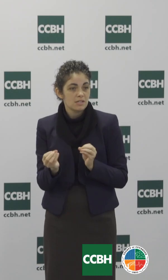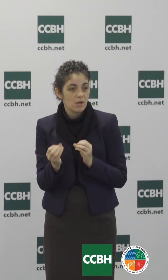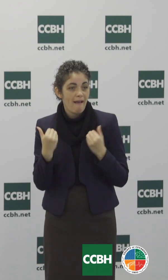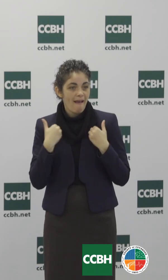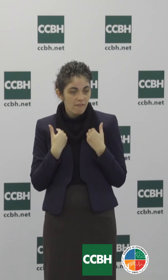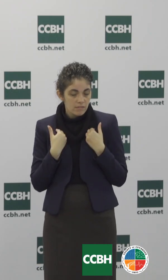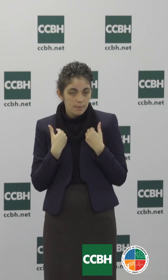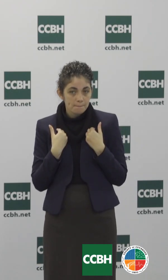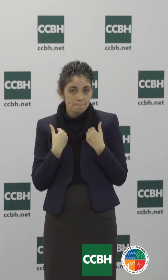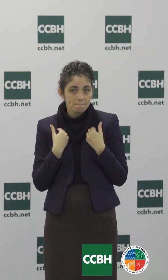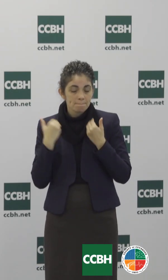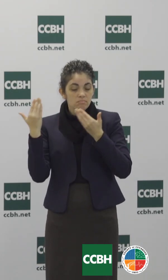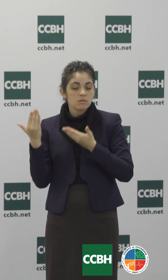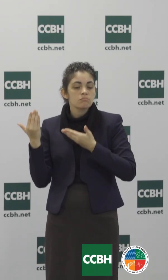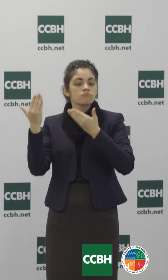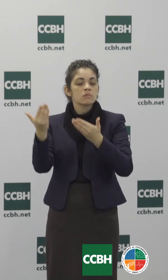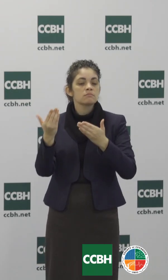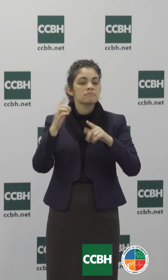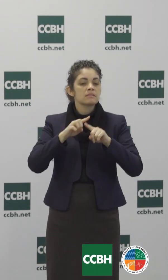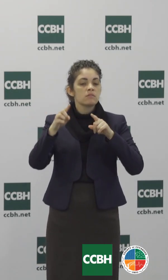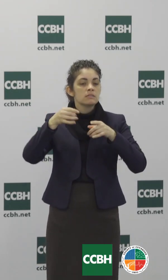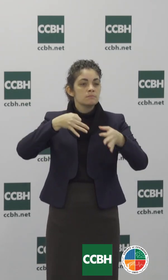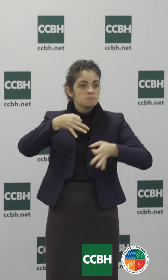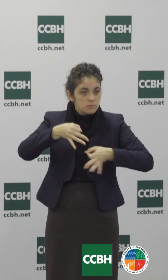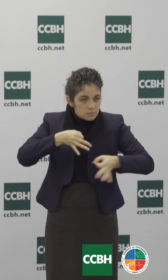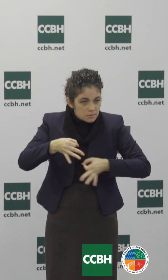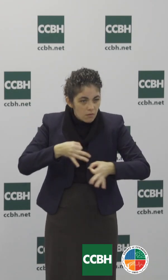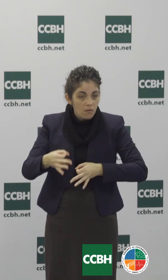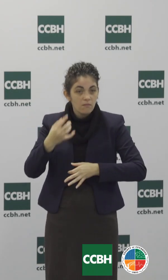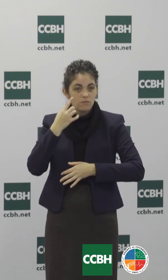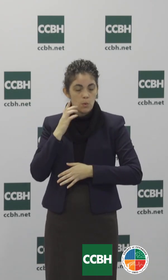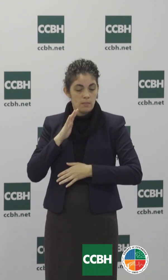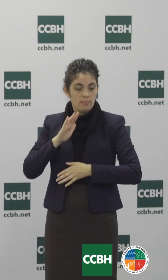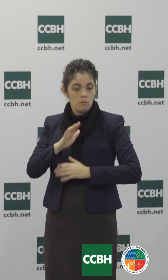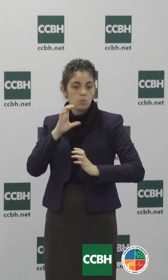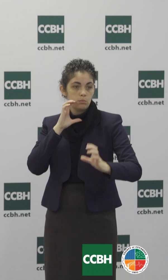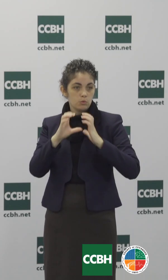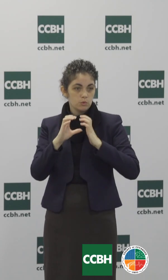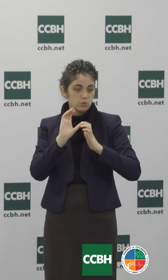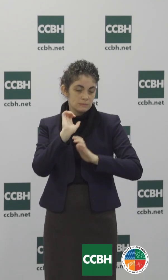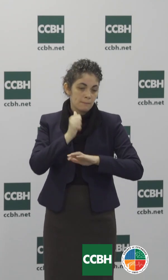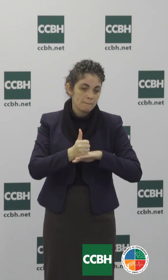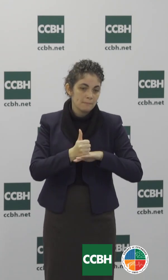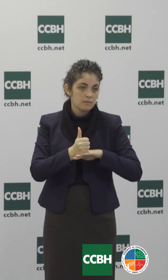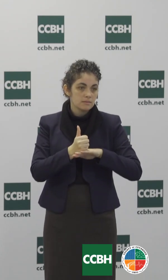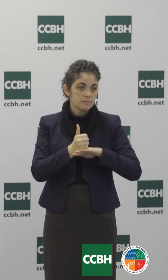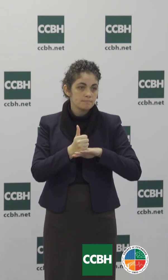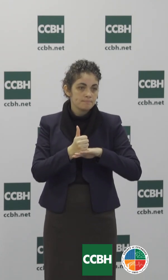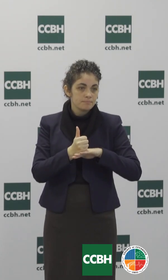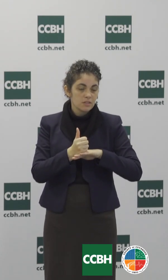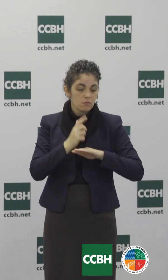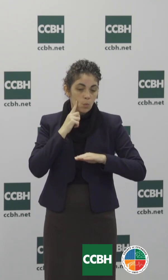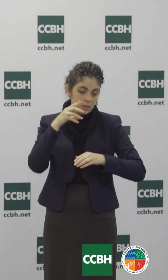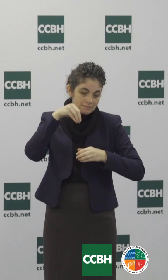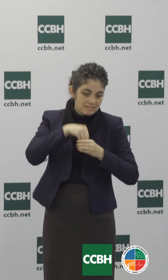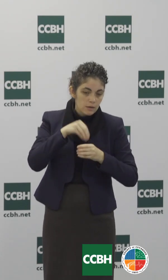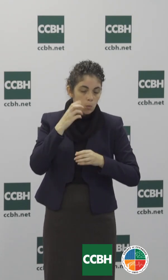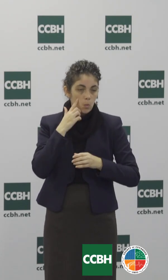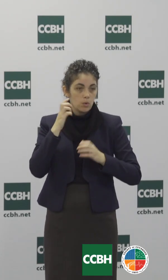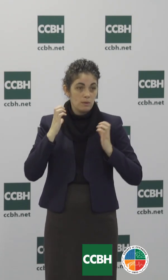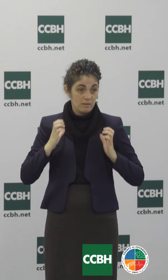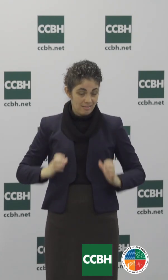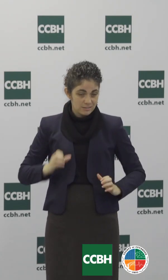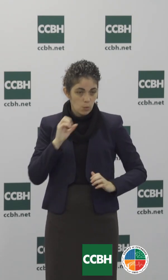has provided us with detailed information about their communications with their own internal residents or